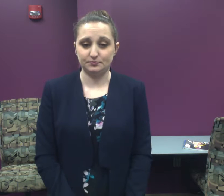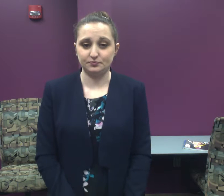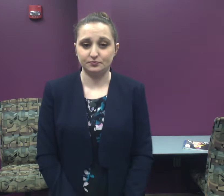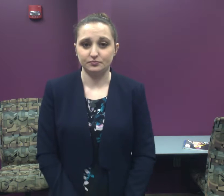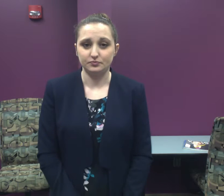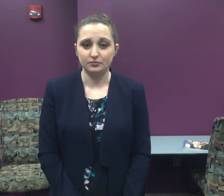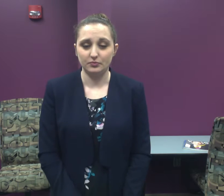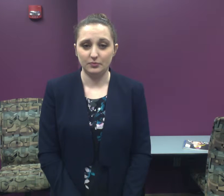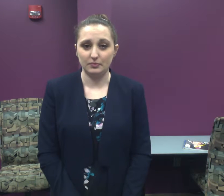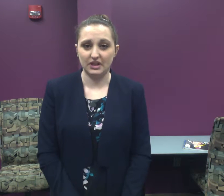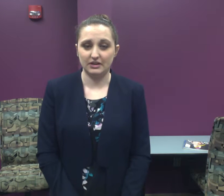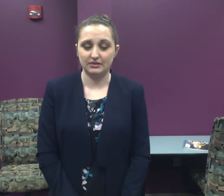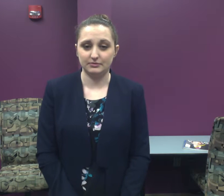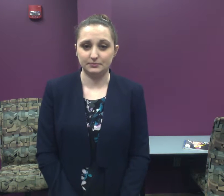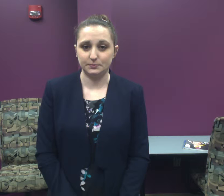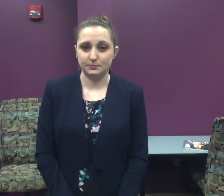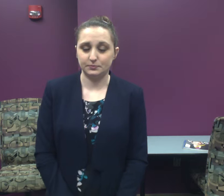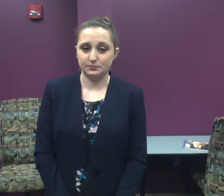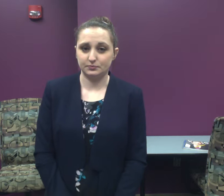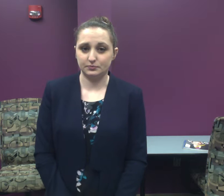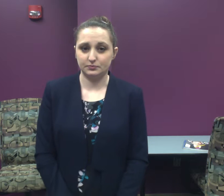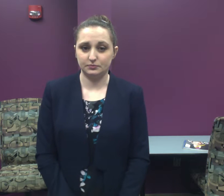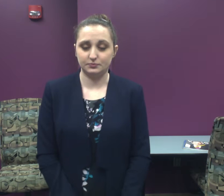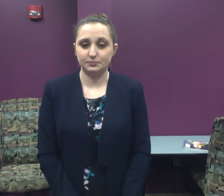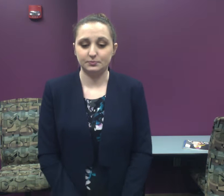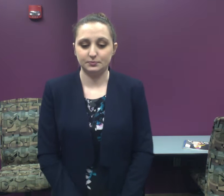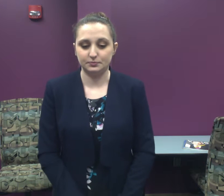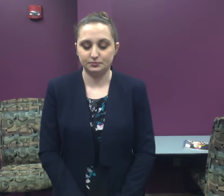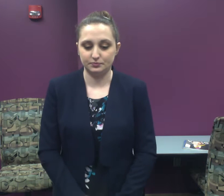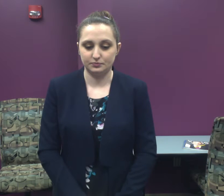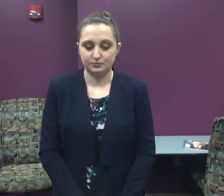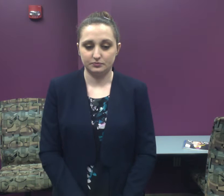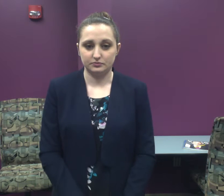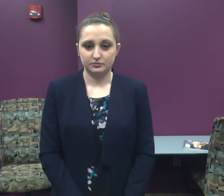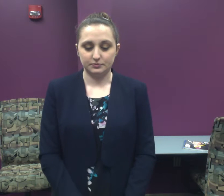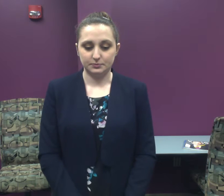here that you just cannot recreate overnight. Yeah?